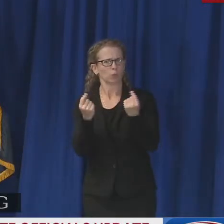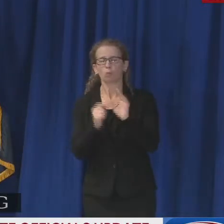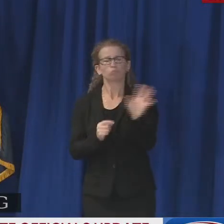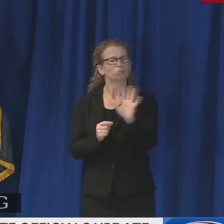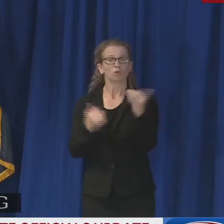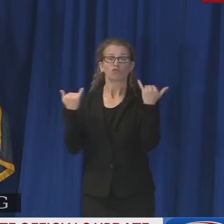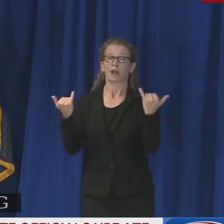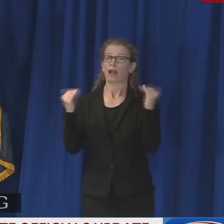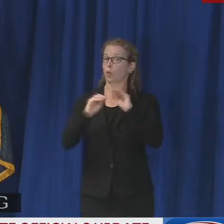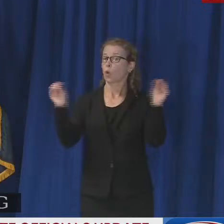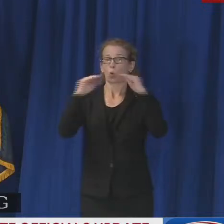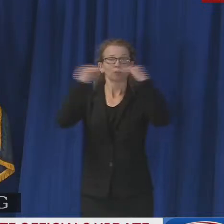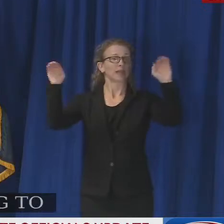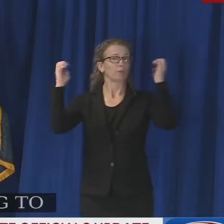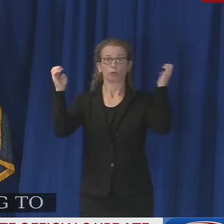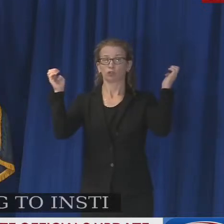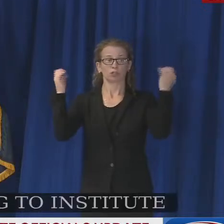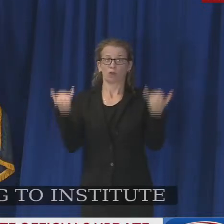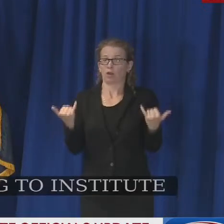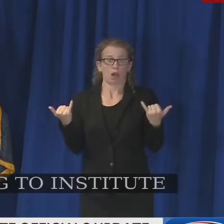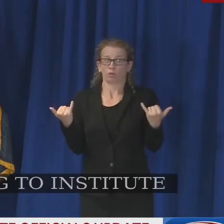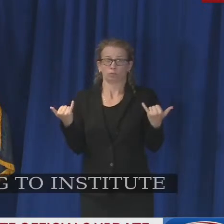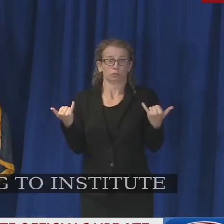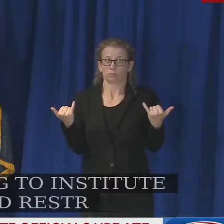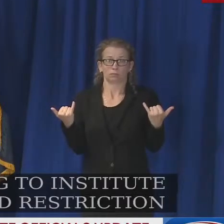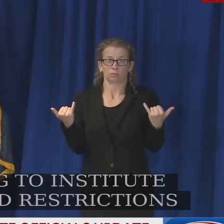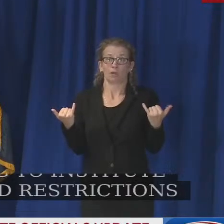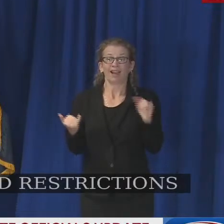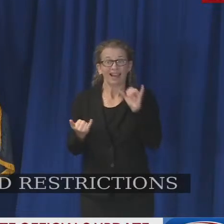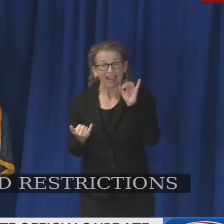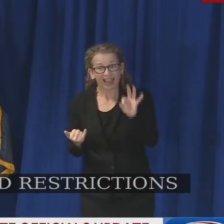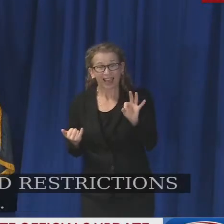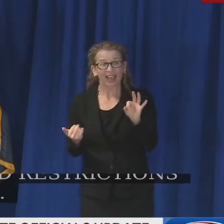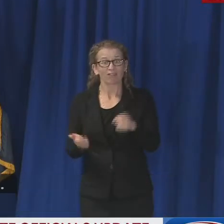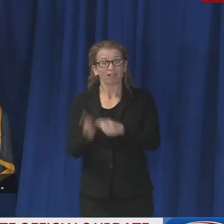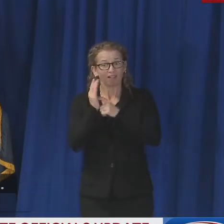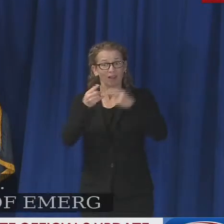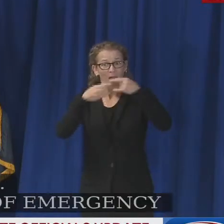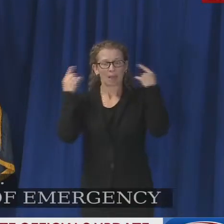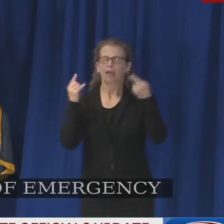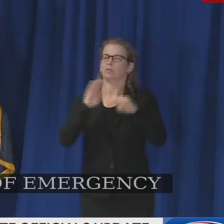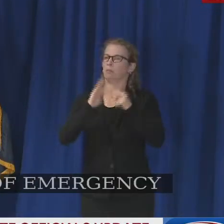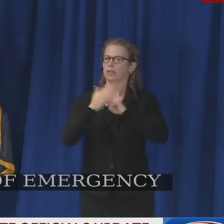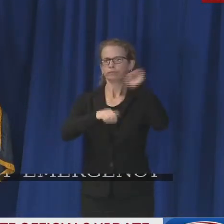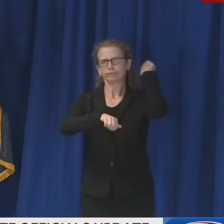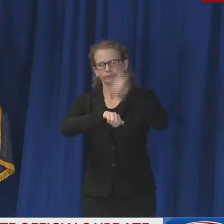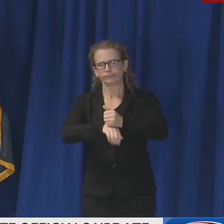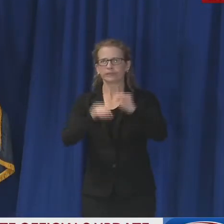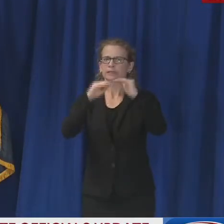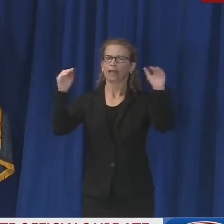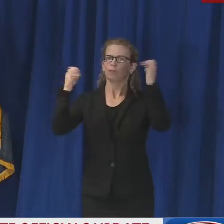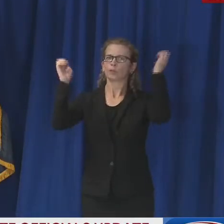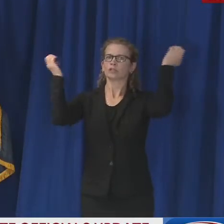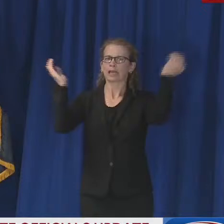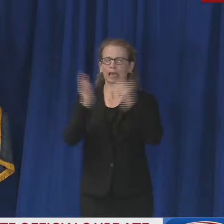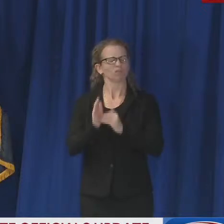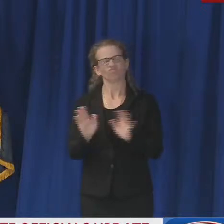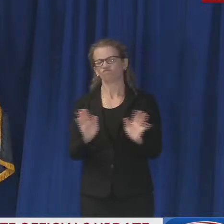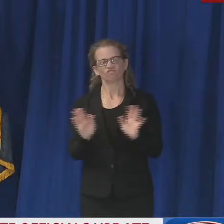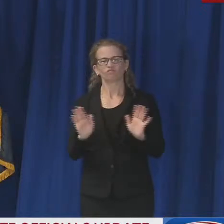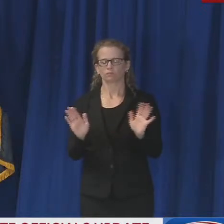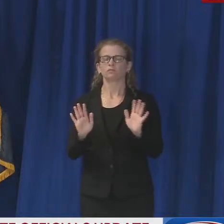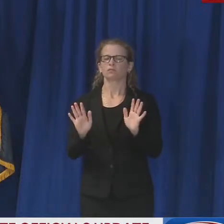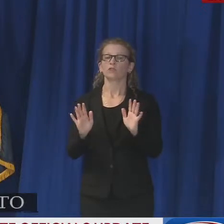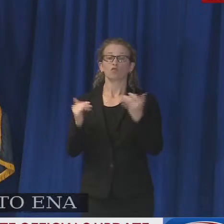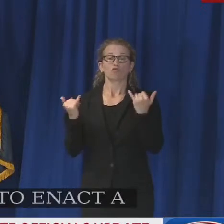of emergency right now. There is no state of emergency. So we'd have to enact a whole new state of emergency and all of that. At this point, it really is individual